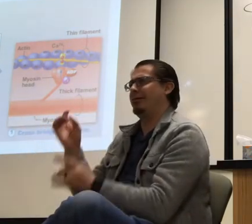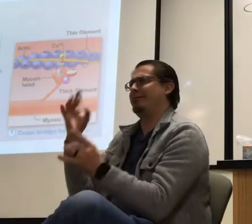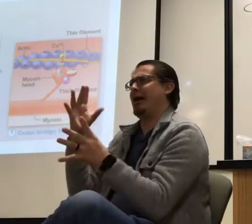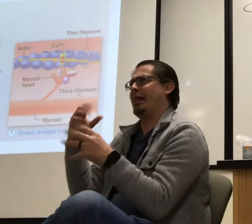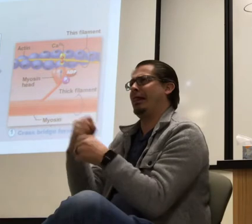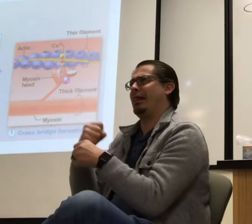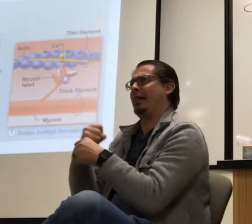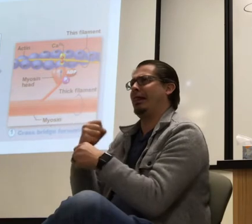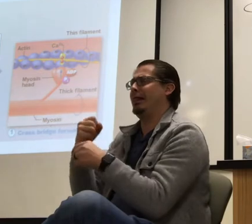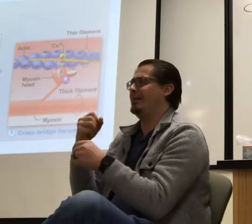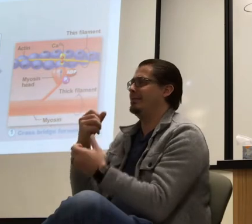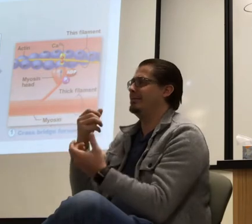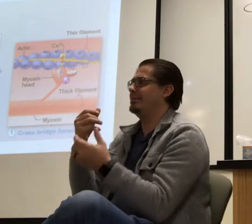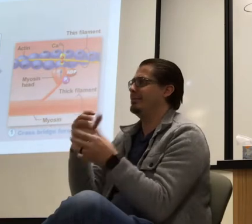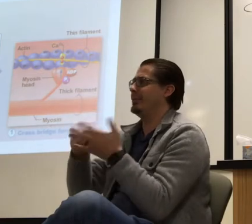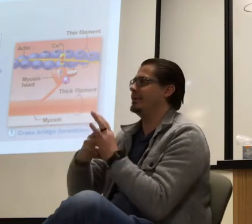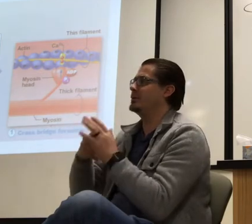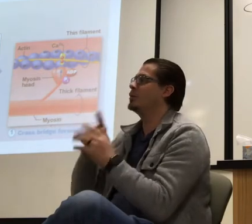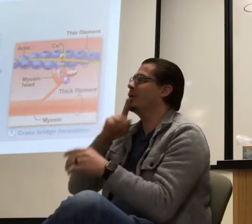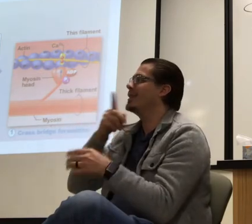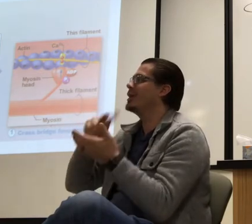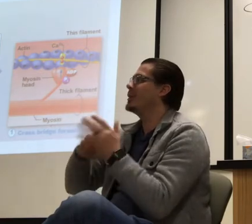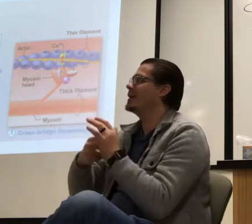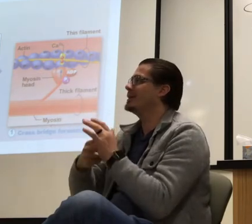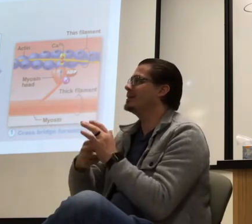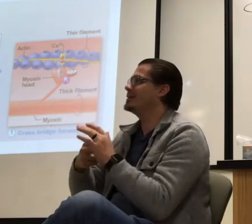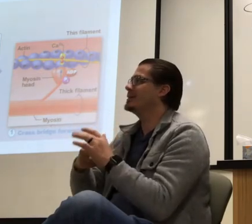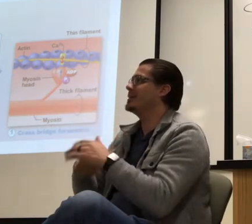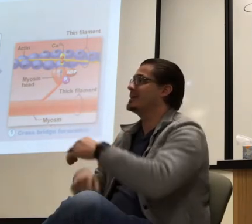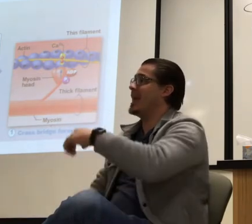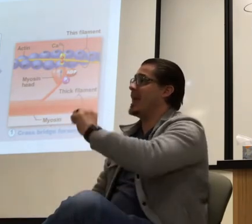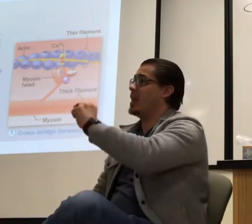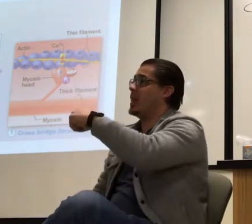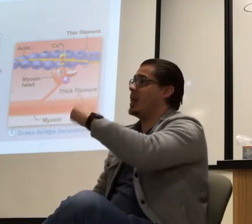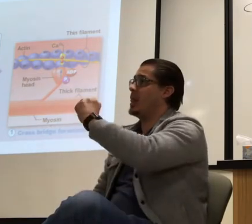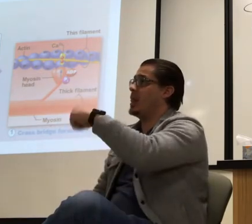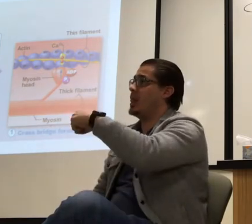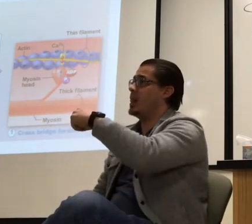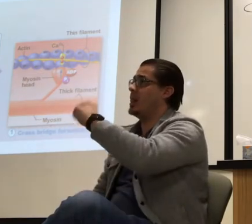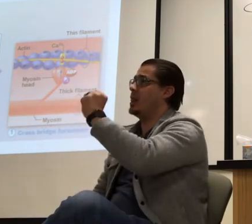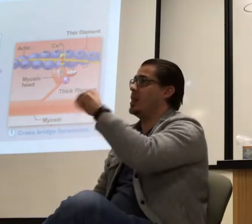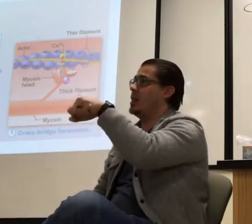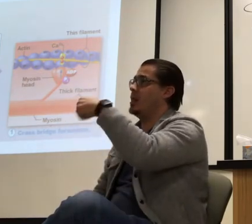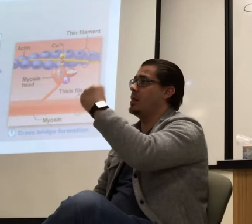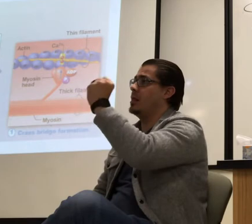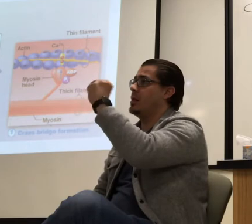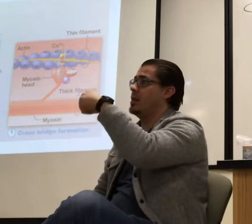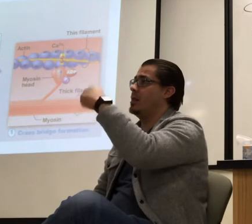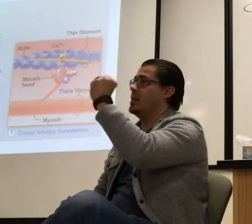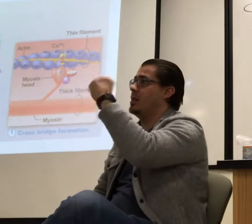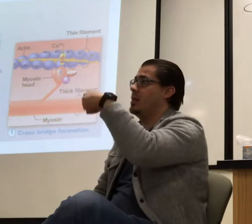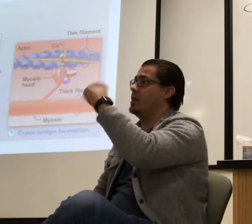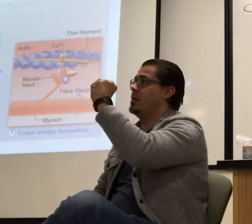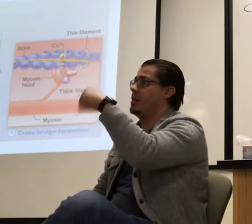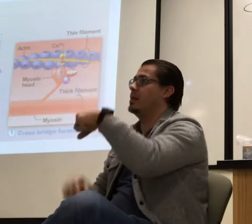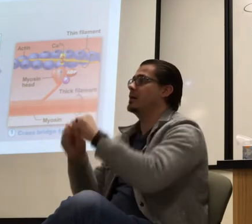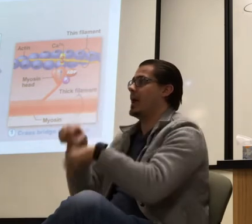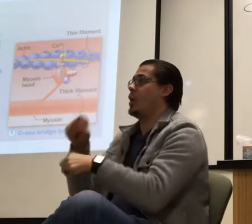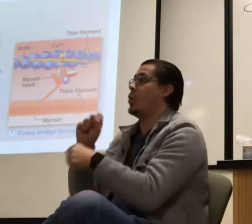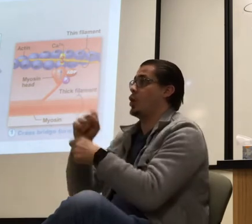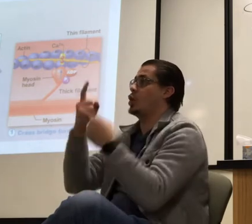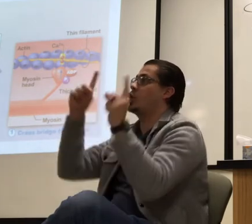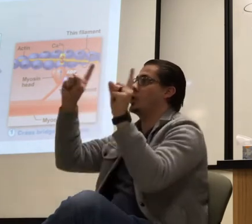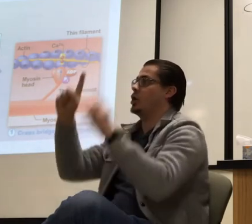they basically mean at these angles, it can do a lot of work. It can pivot that way. That's what they're trying to say.